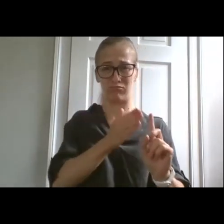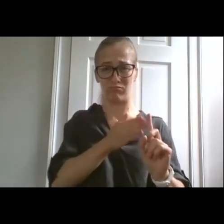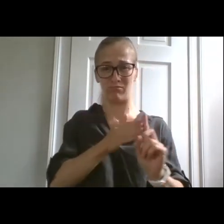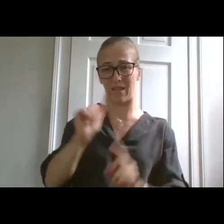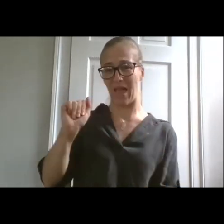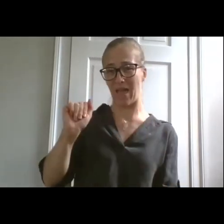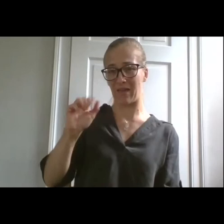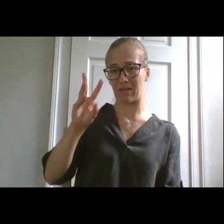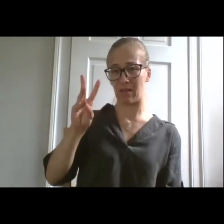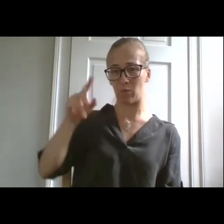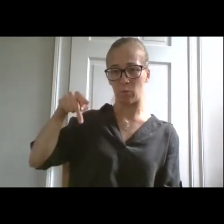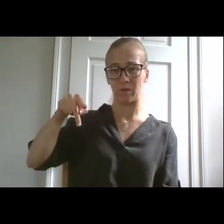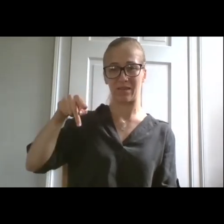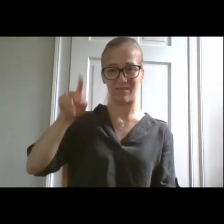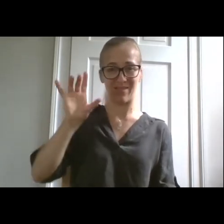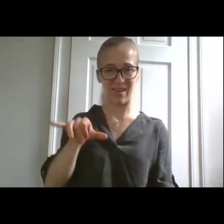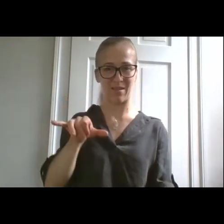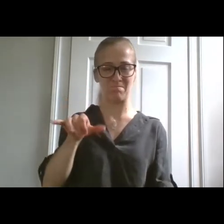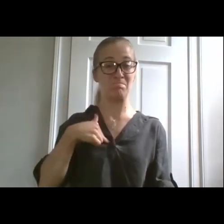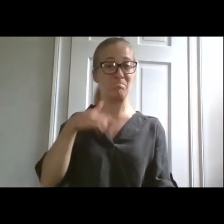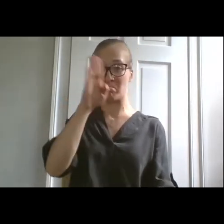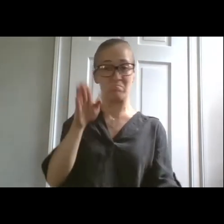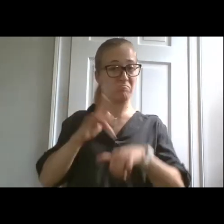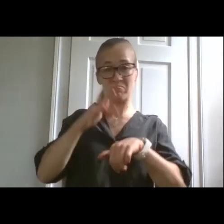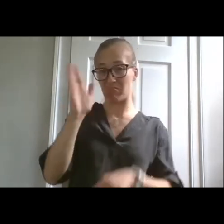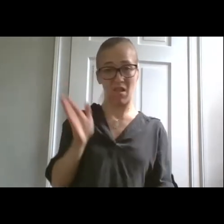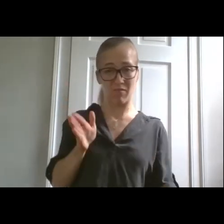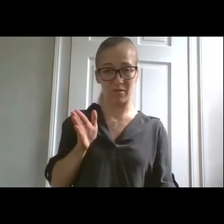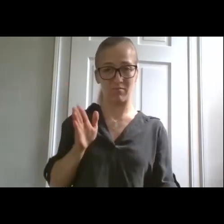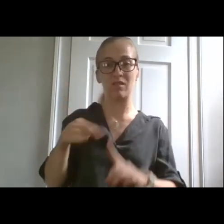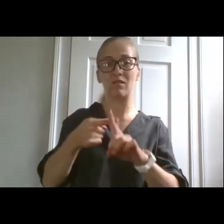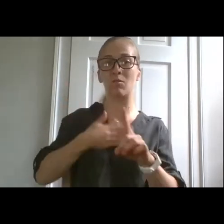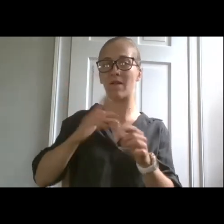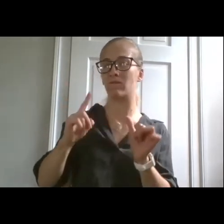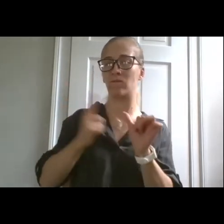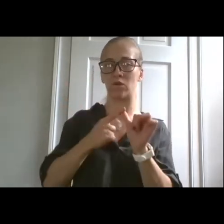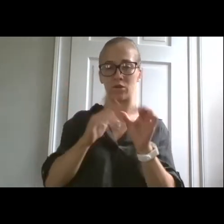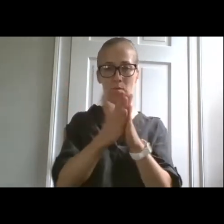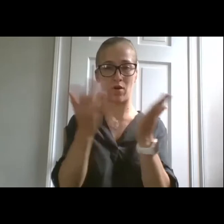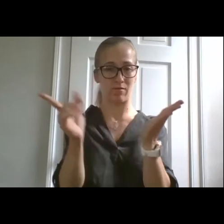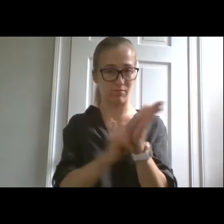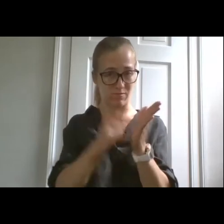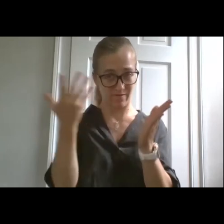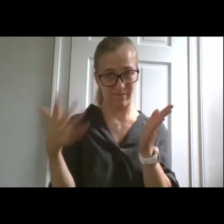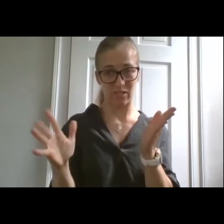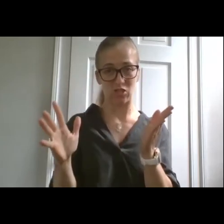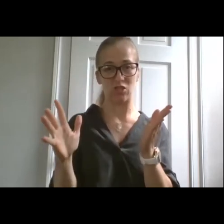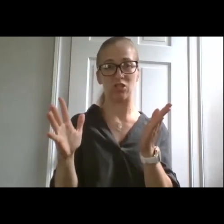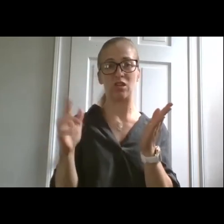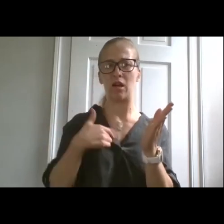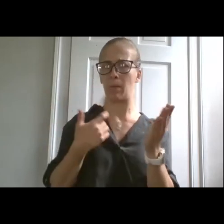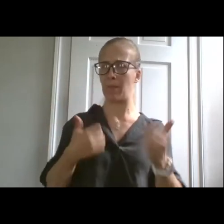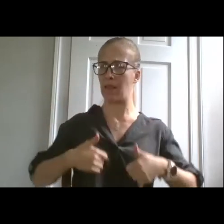AWP. And I had never been to it until my first book came out. And at that point, I'd been living abroad